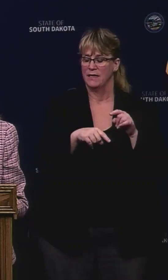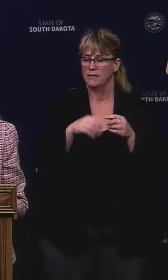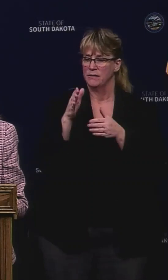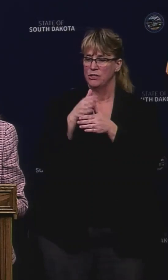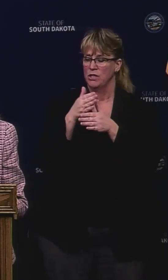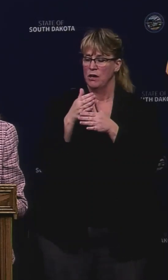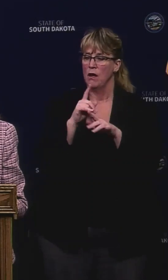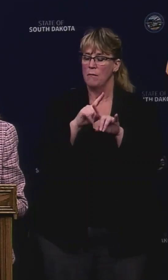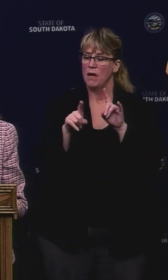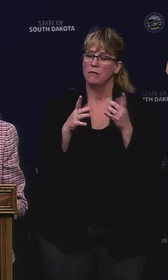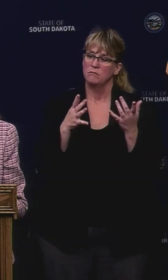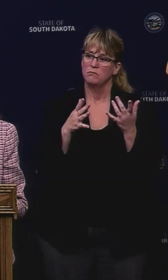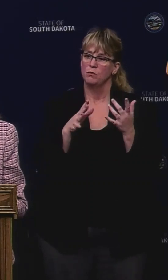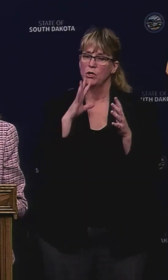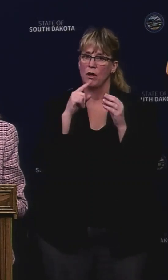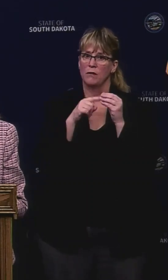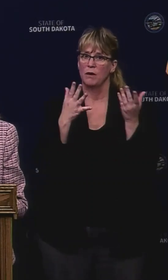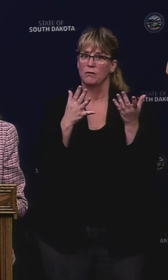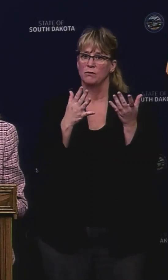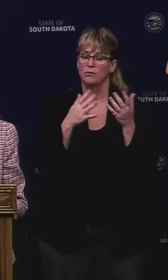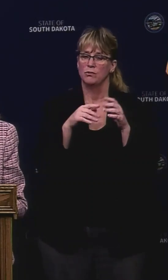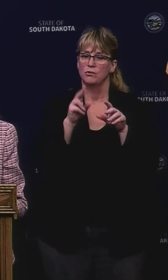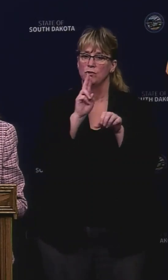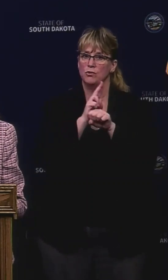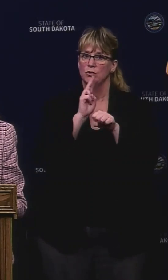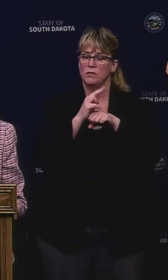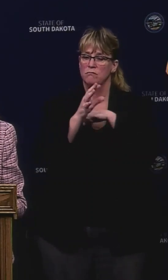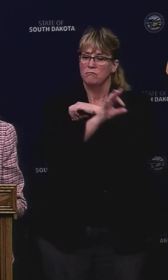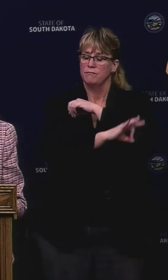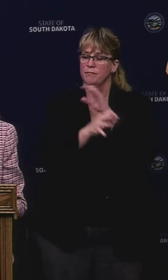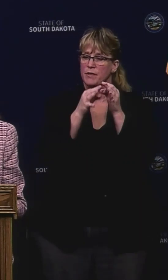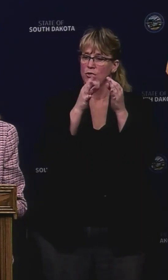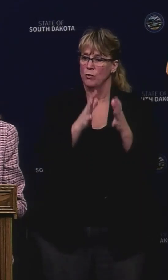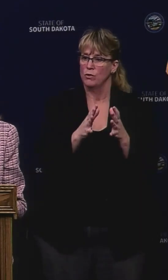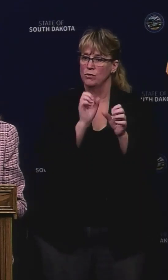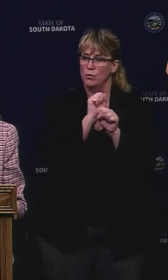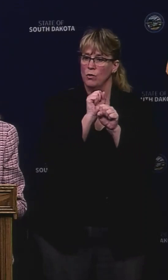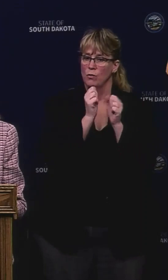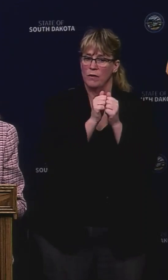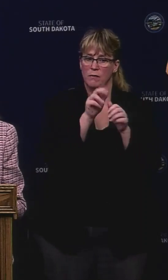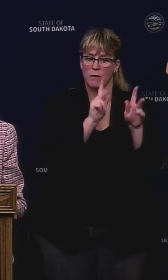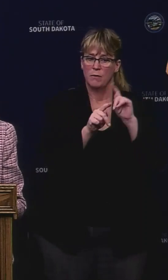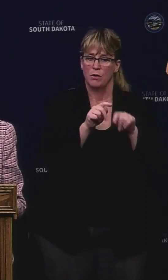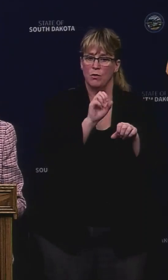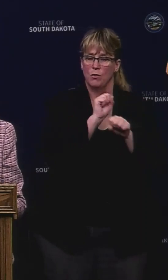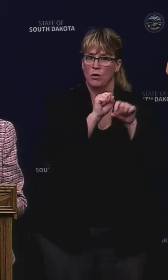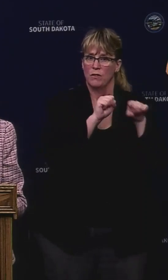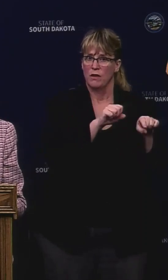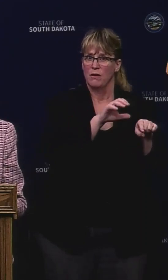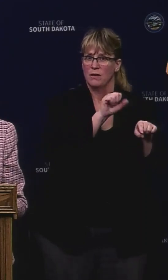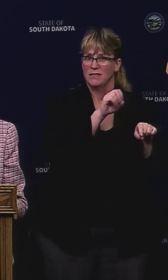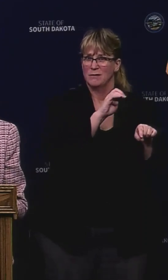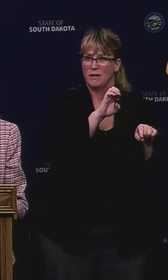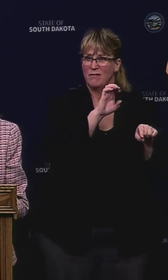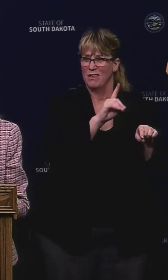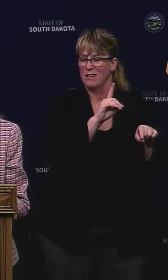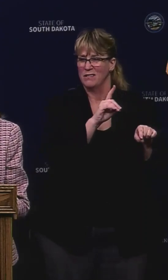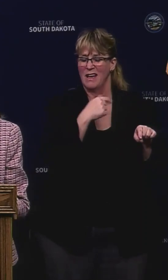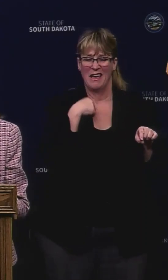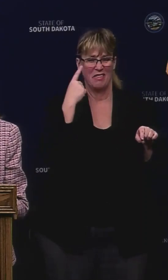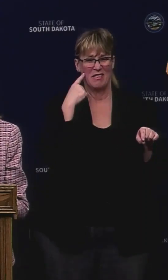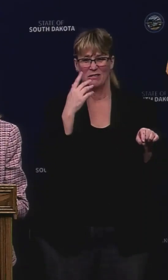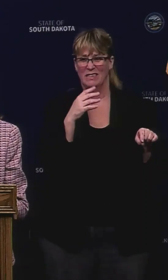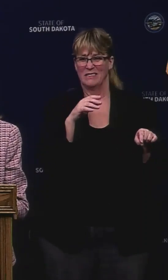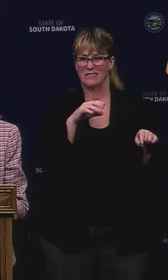to, use interpreters to work with many of the individuals that work at Smithfield. I think there's something like 70